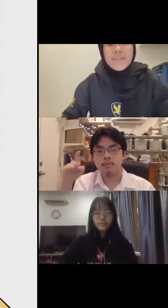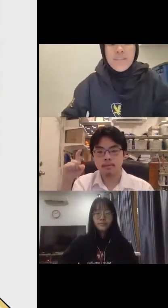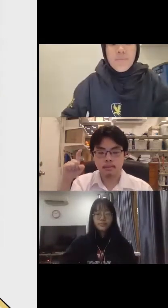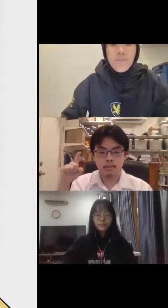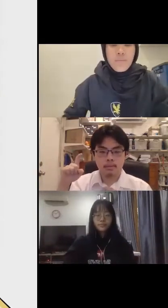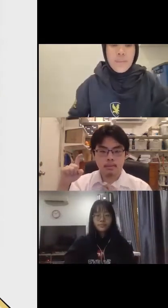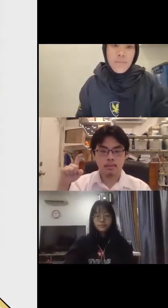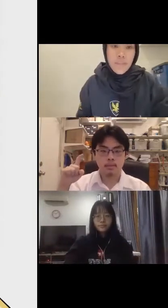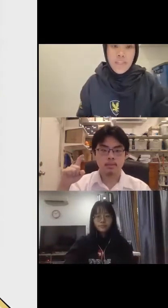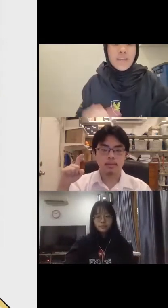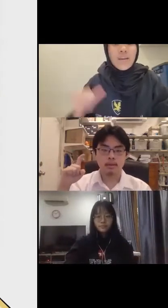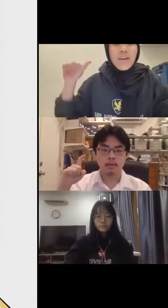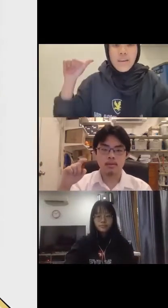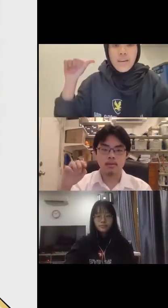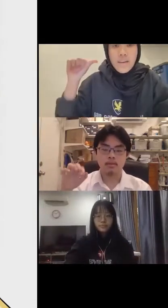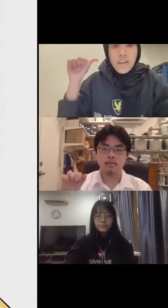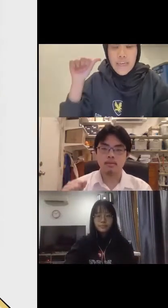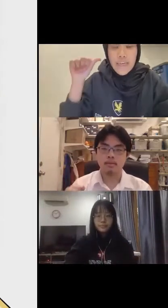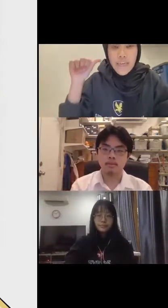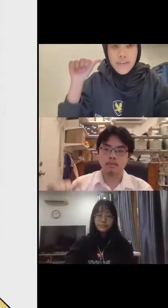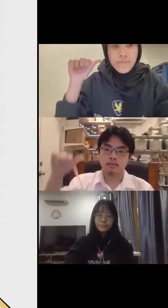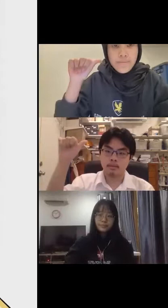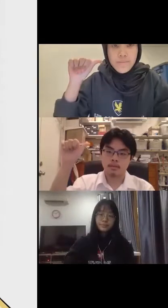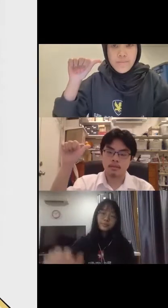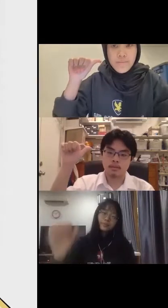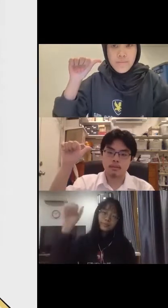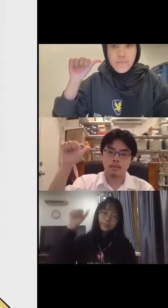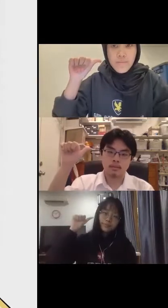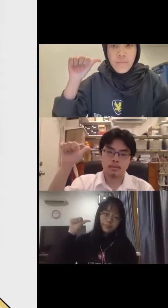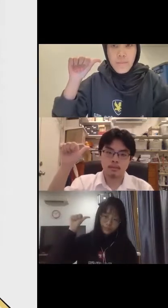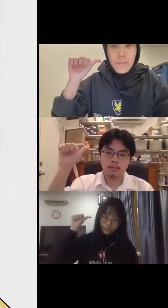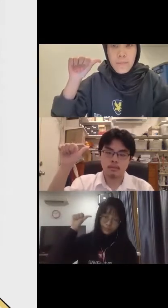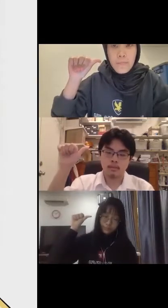So let's start from the beginning. A,